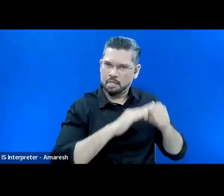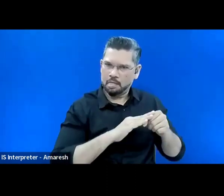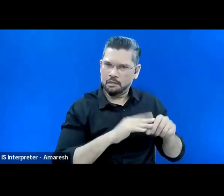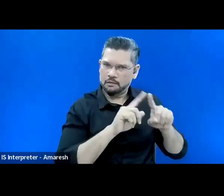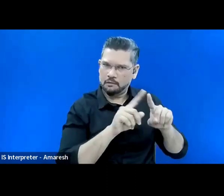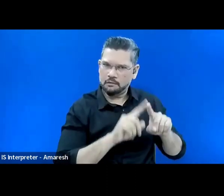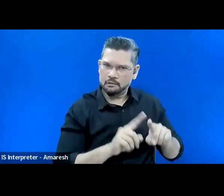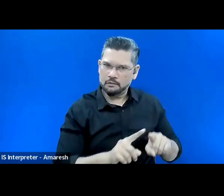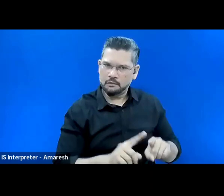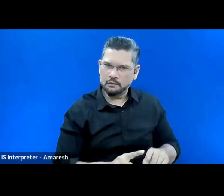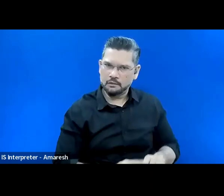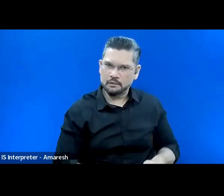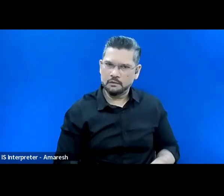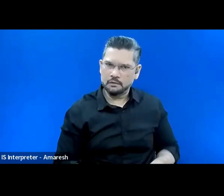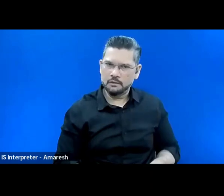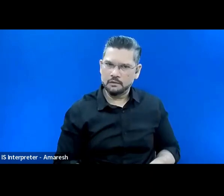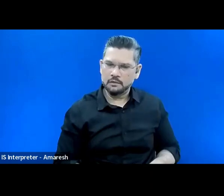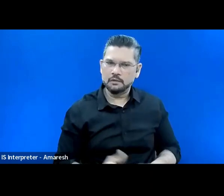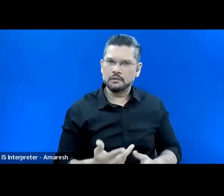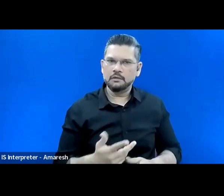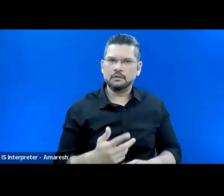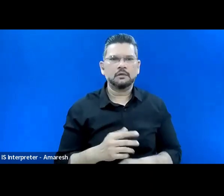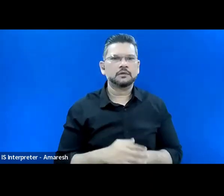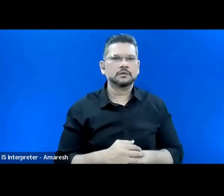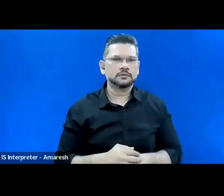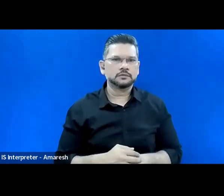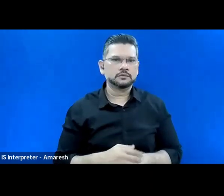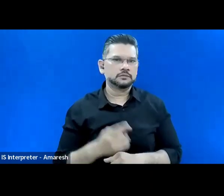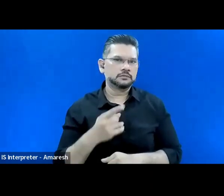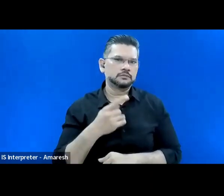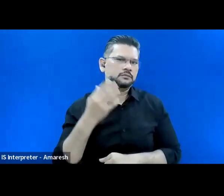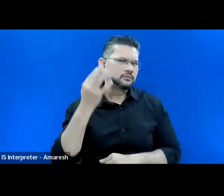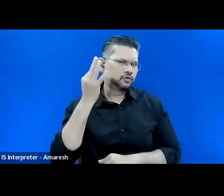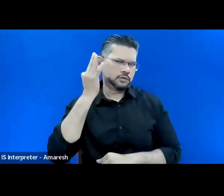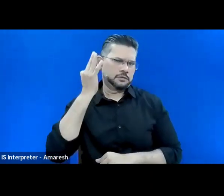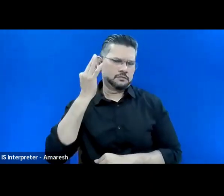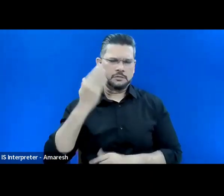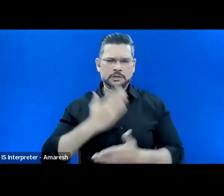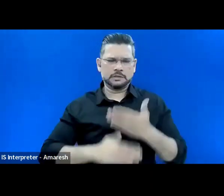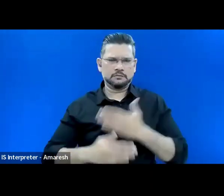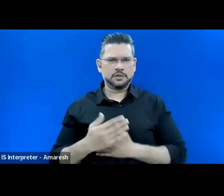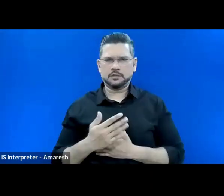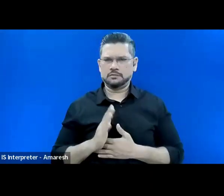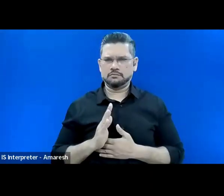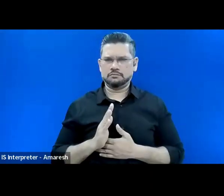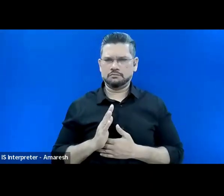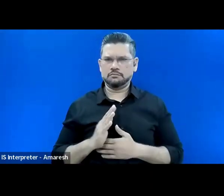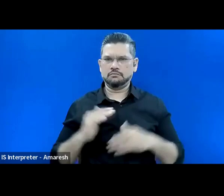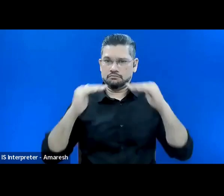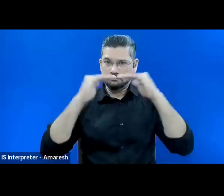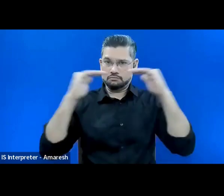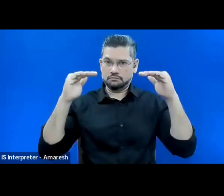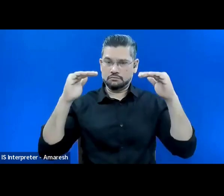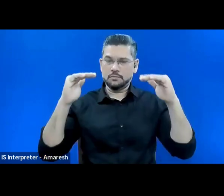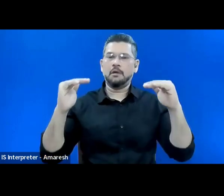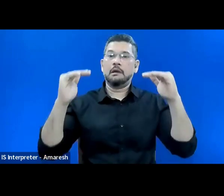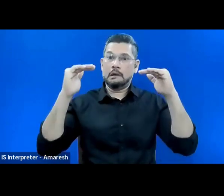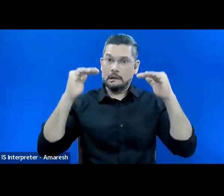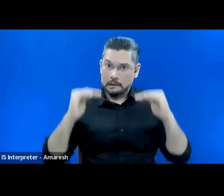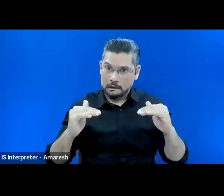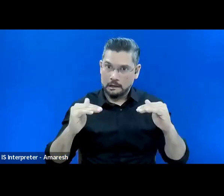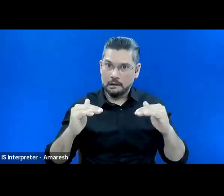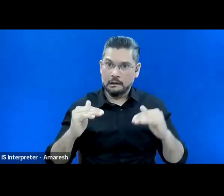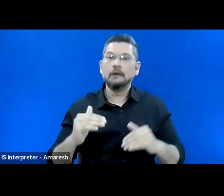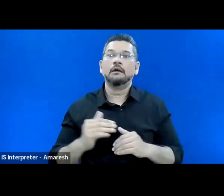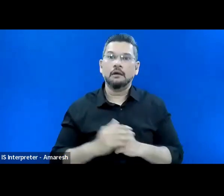at, a woman with just a disability. And then we can look at a woman with a psychosocial